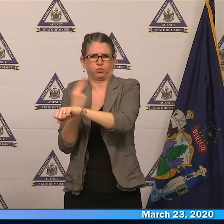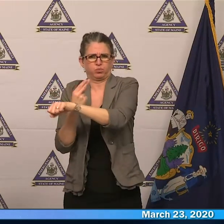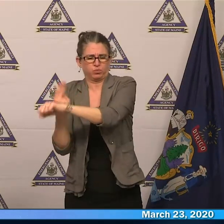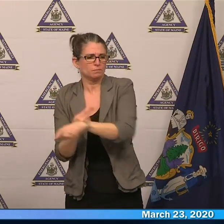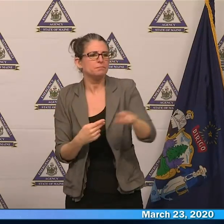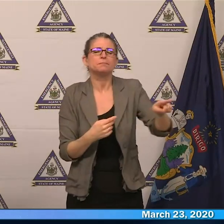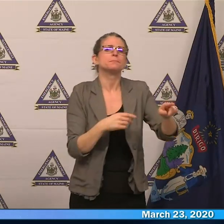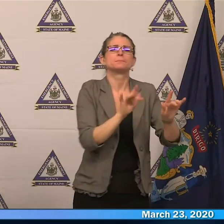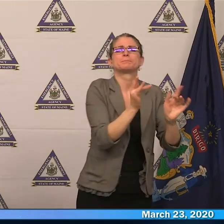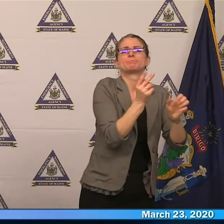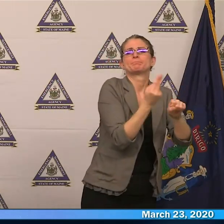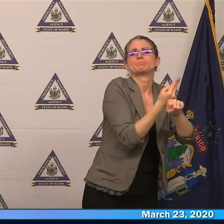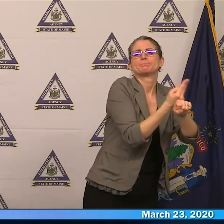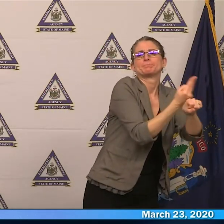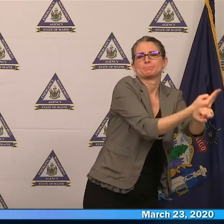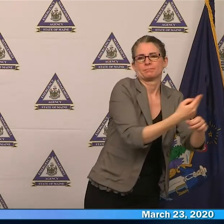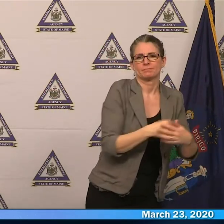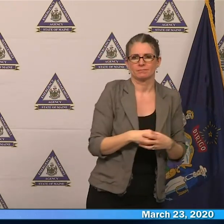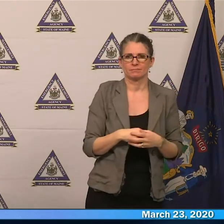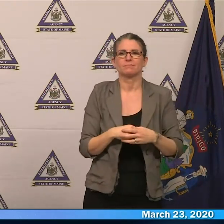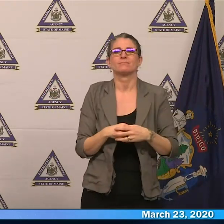I've been made aware of these reports anecdotally.